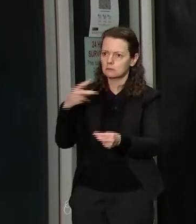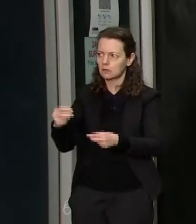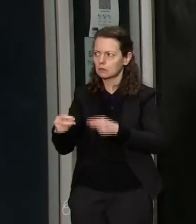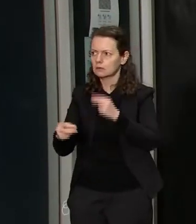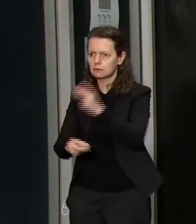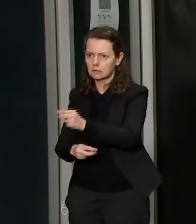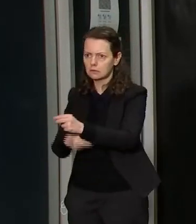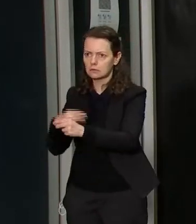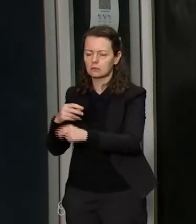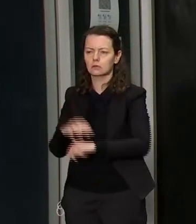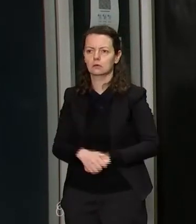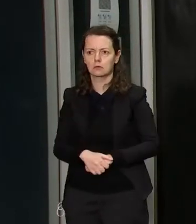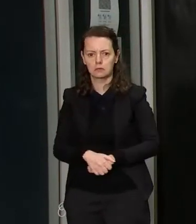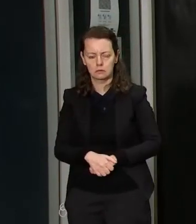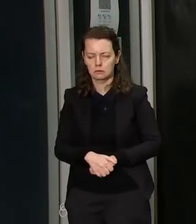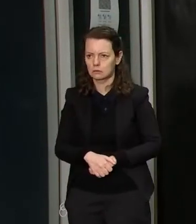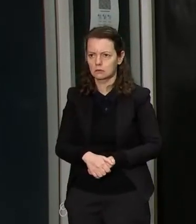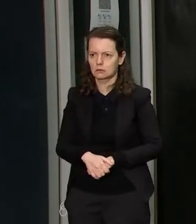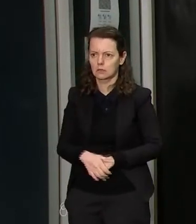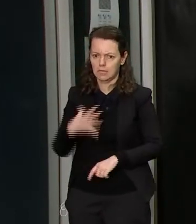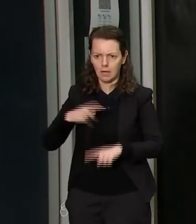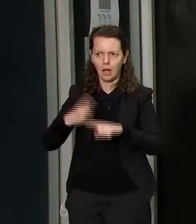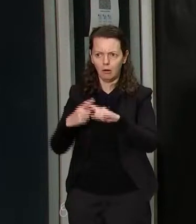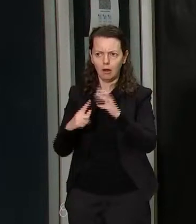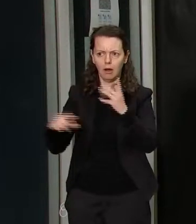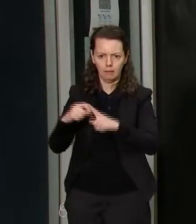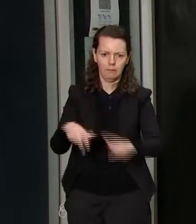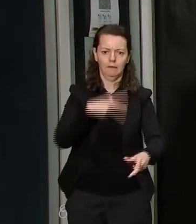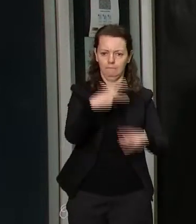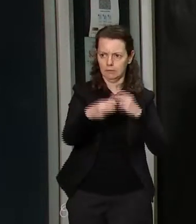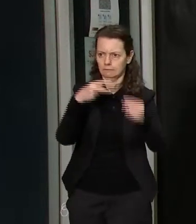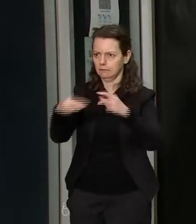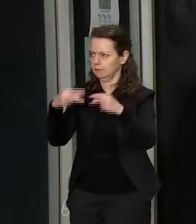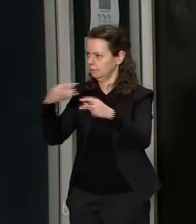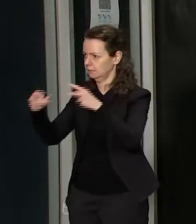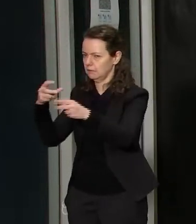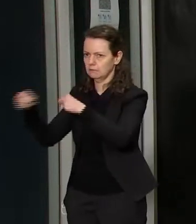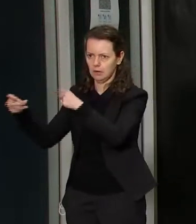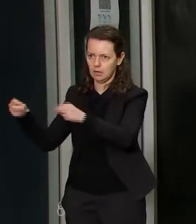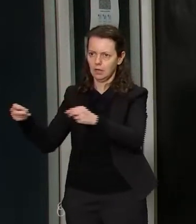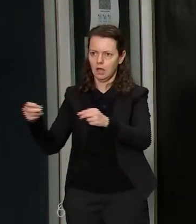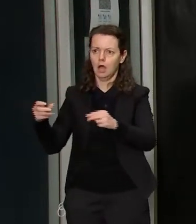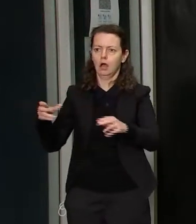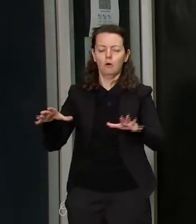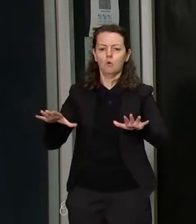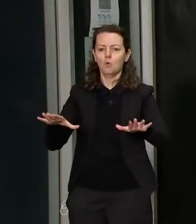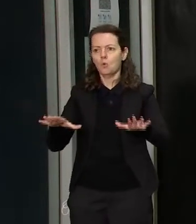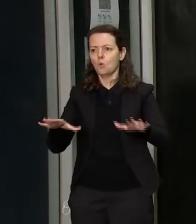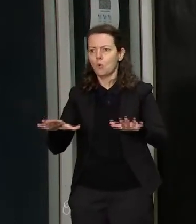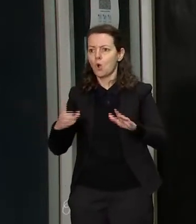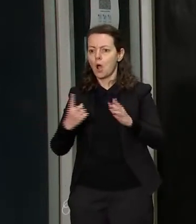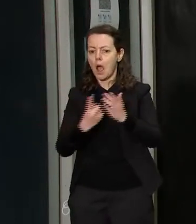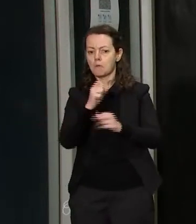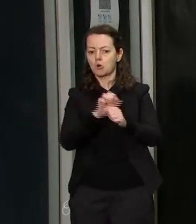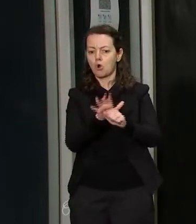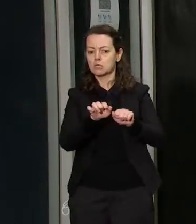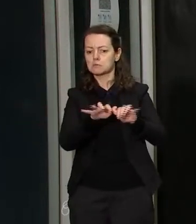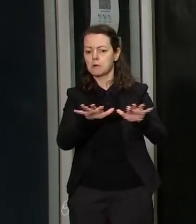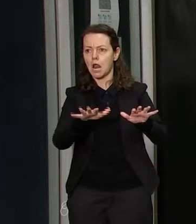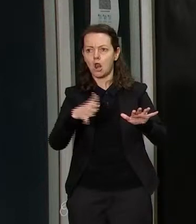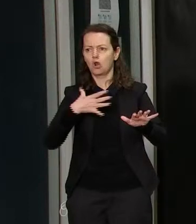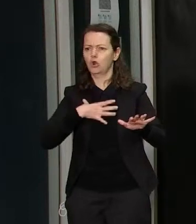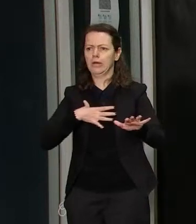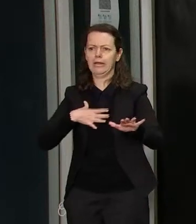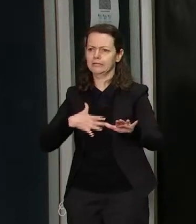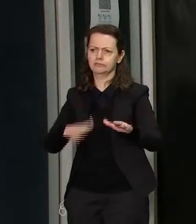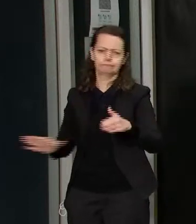get our community vaccinated at a much higher proportion, the more comfort is provided to public